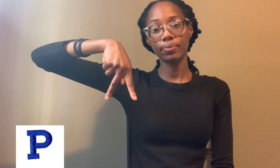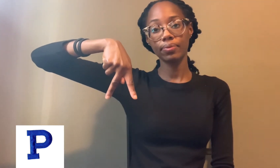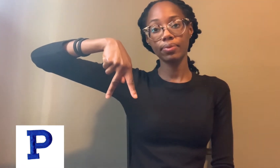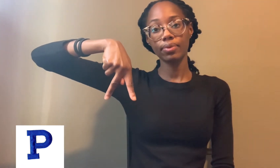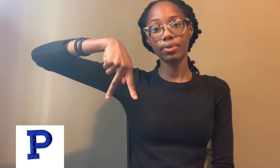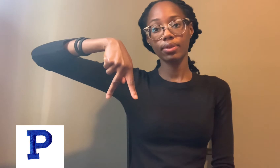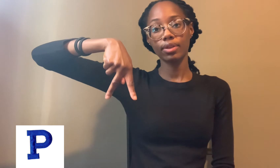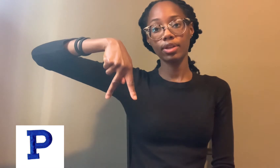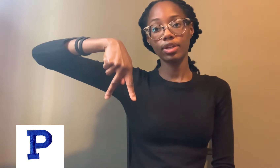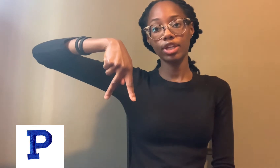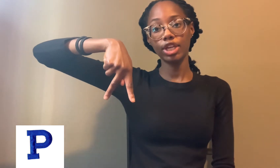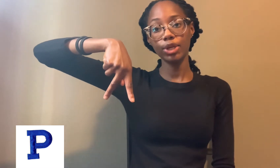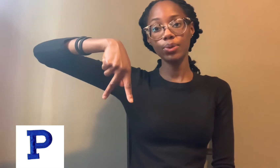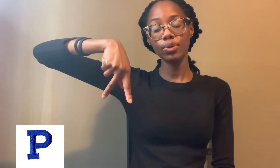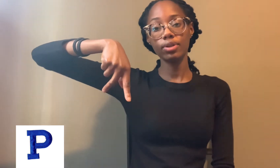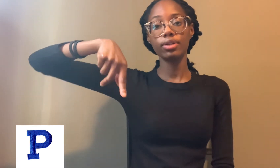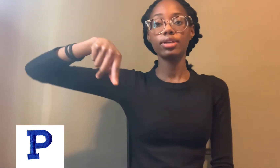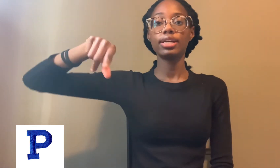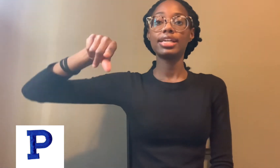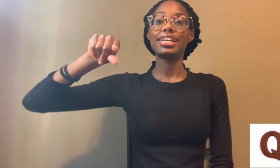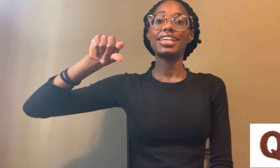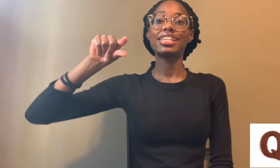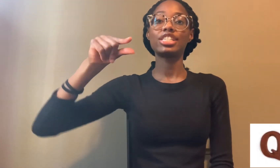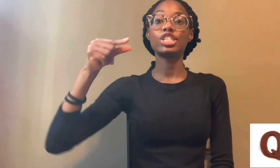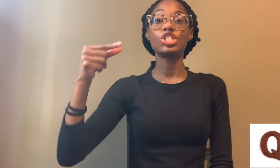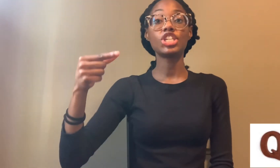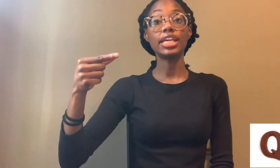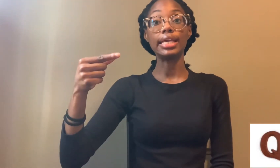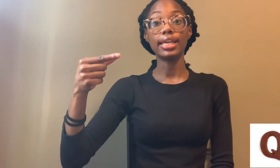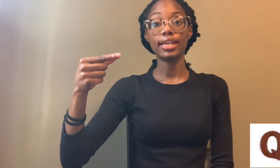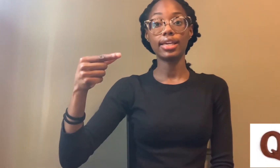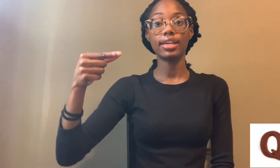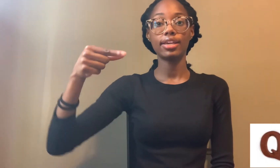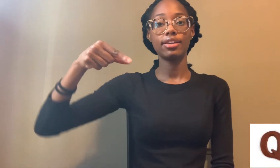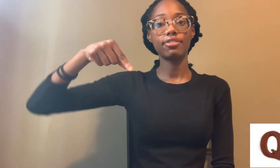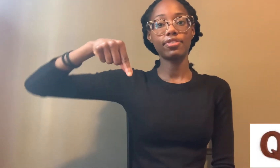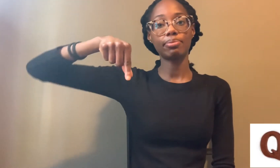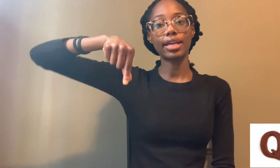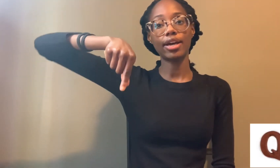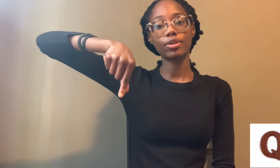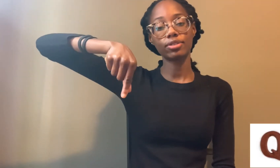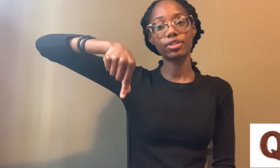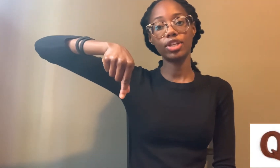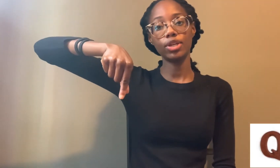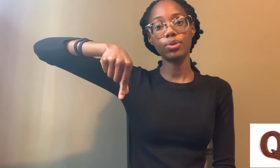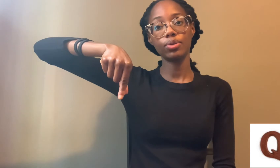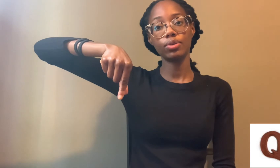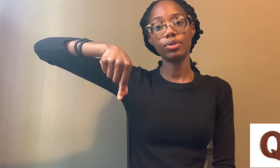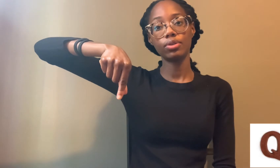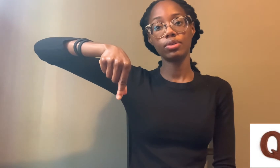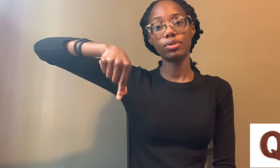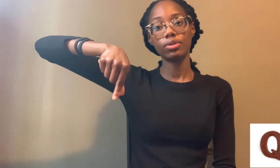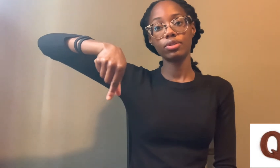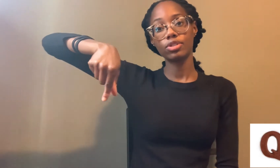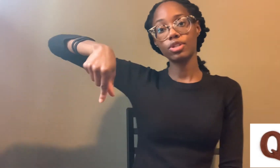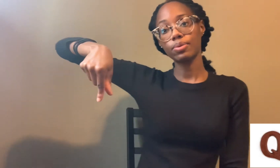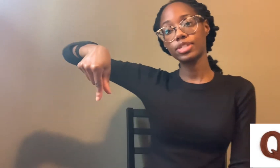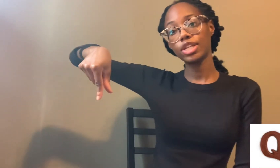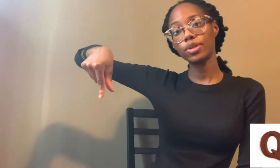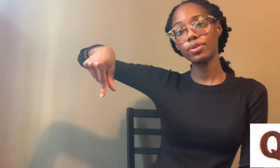Q is a G flipped down. Q. So it's Q, like